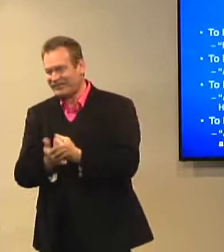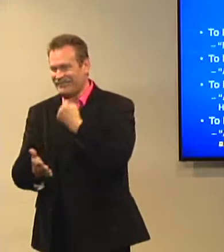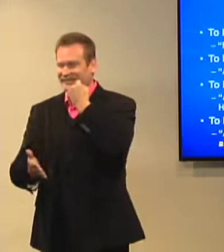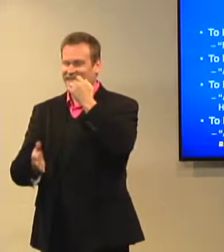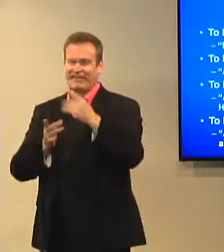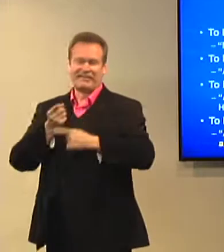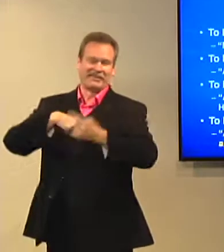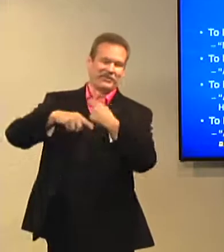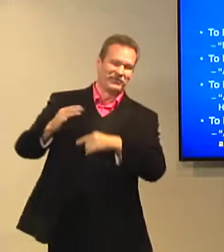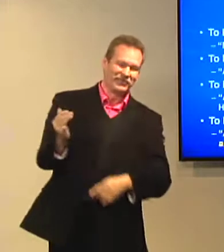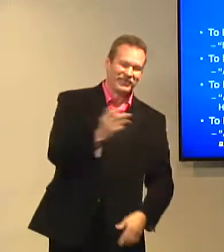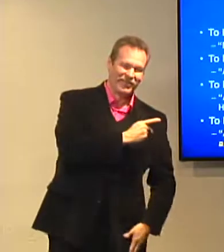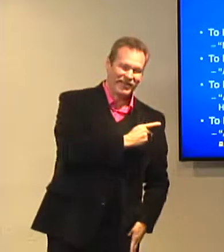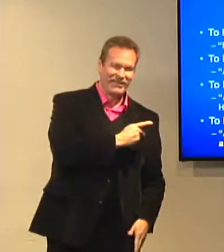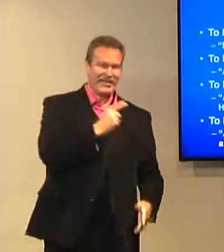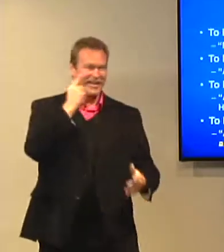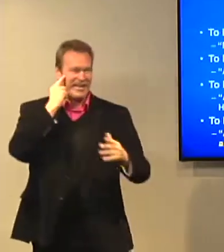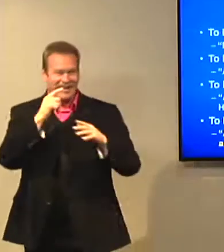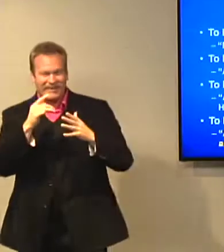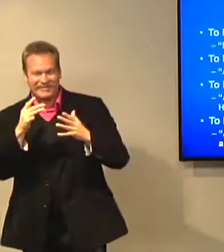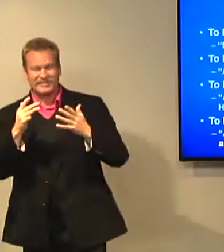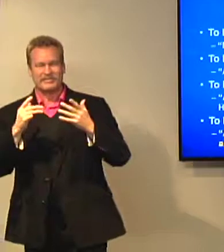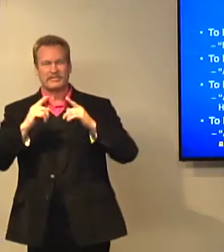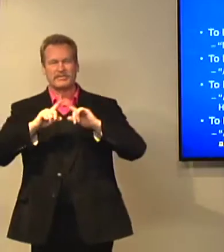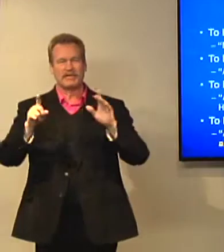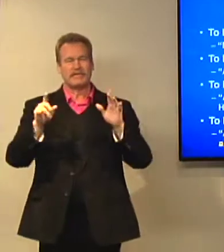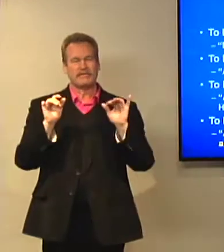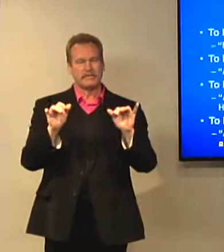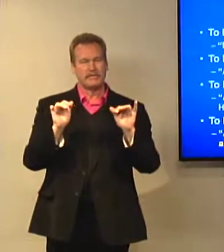you come to the end. And you end up having to go back.